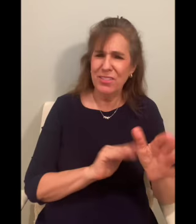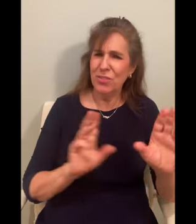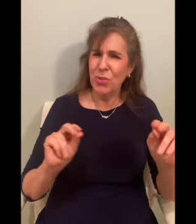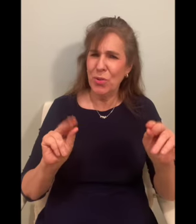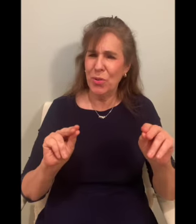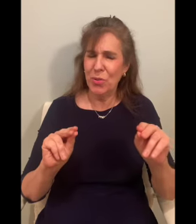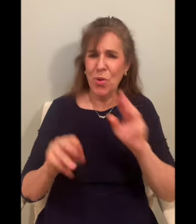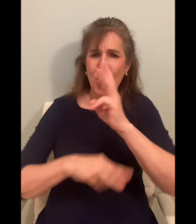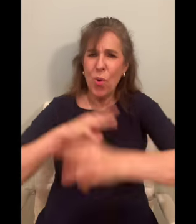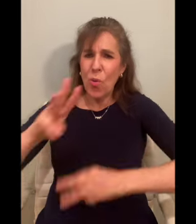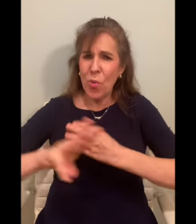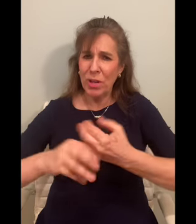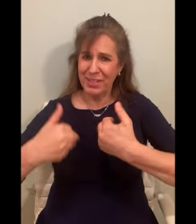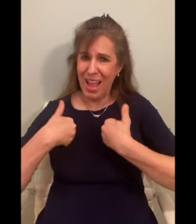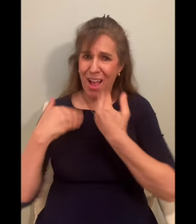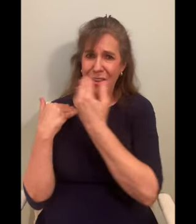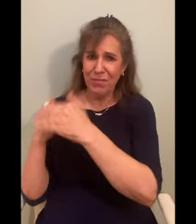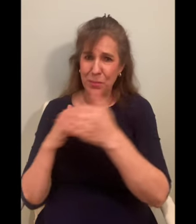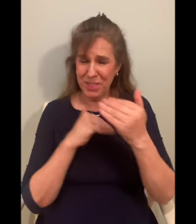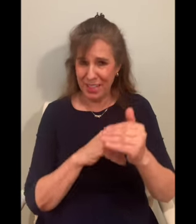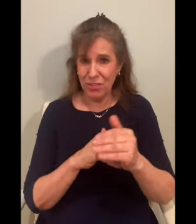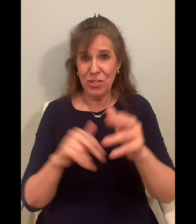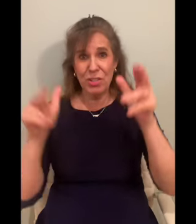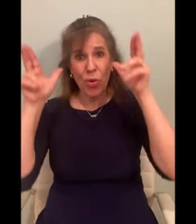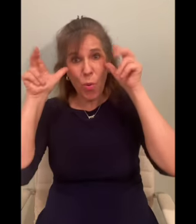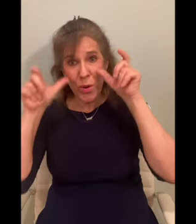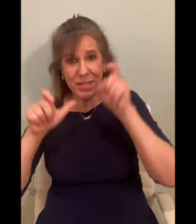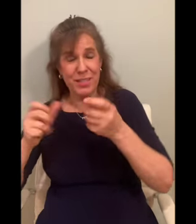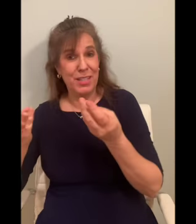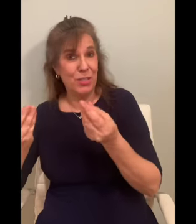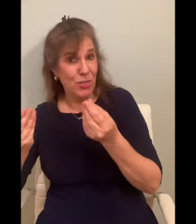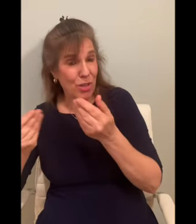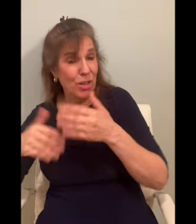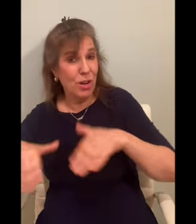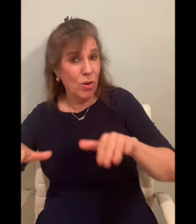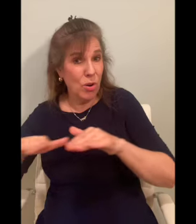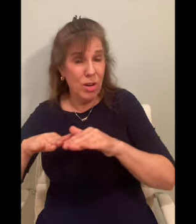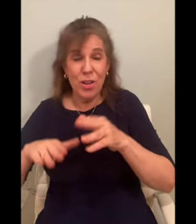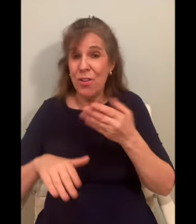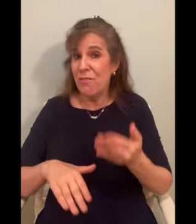it doesn't say that it's a good thing, but it is necessary for the creation of the world.